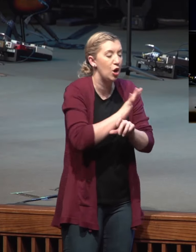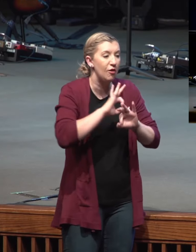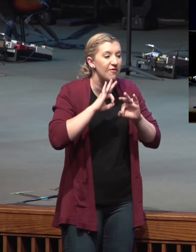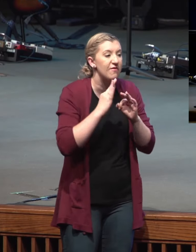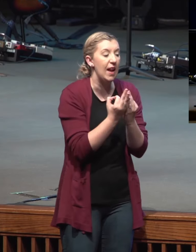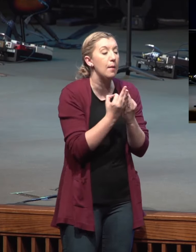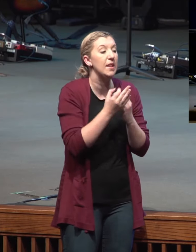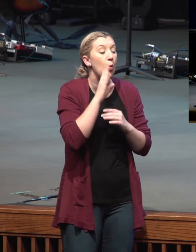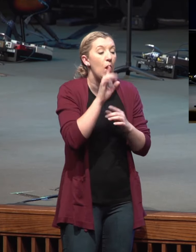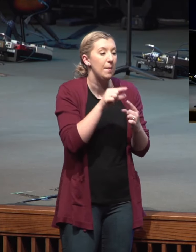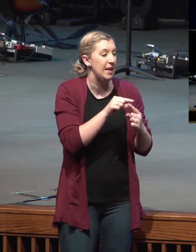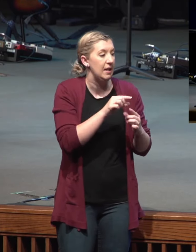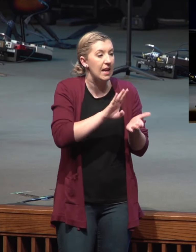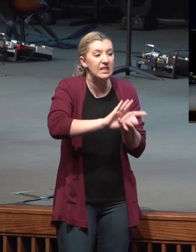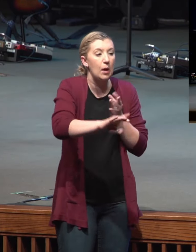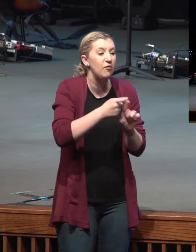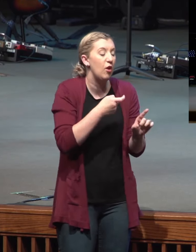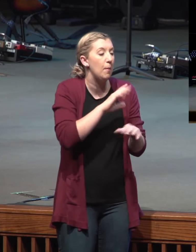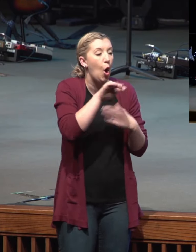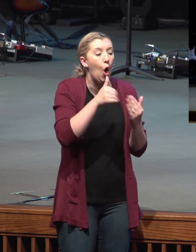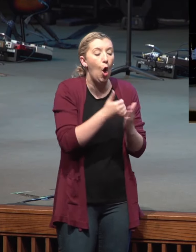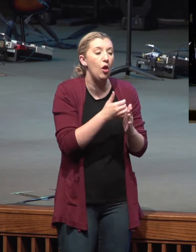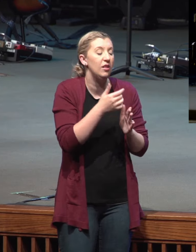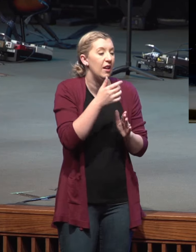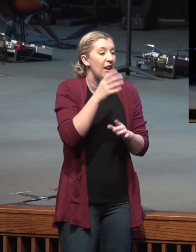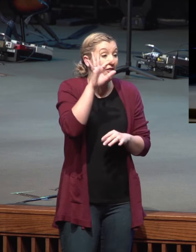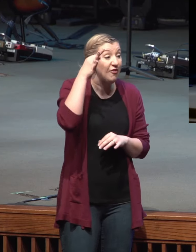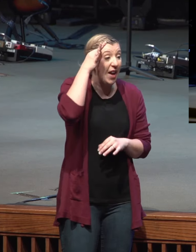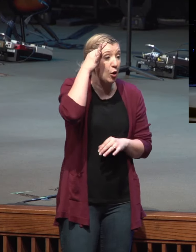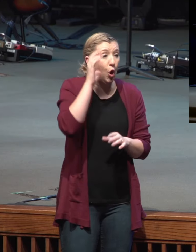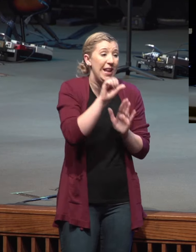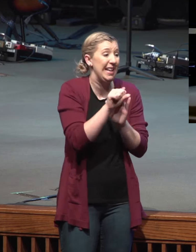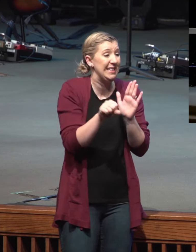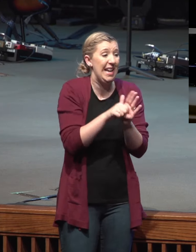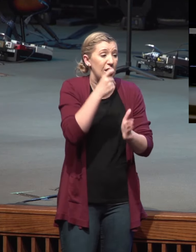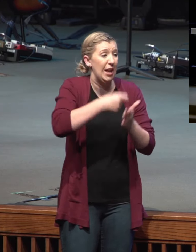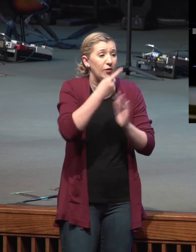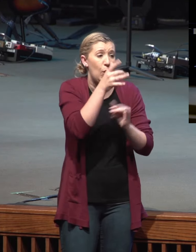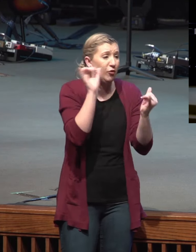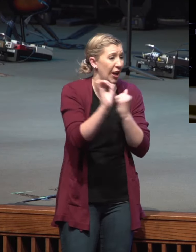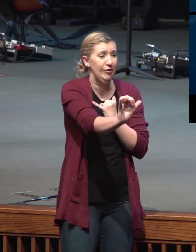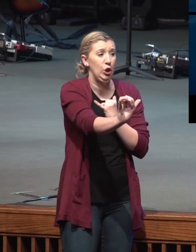will be exempt from all federal and state taxes forever.